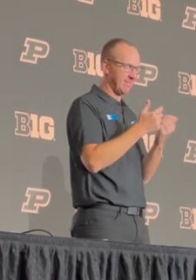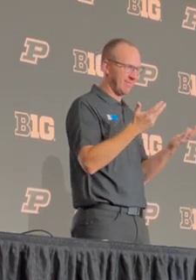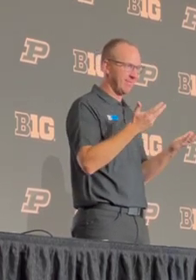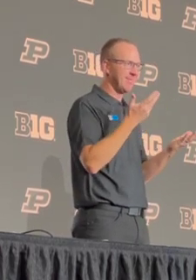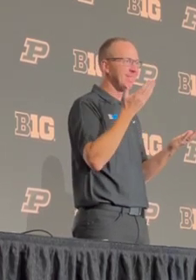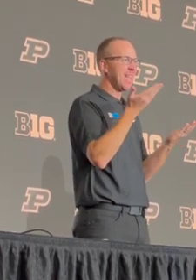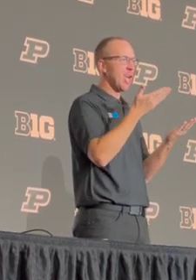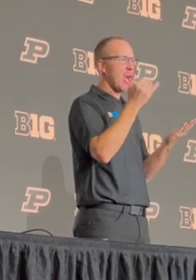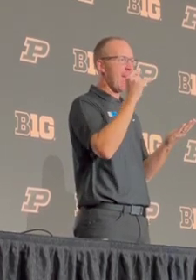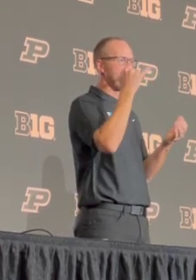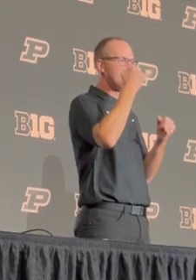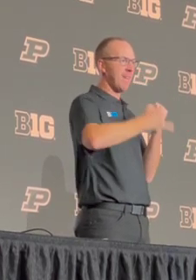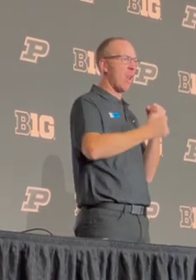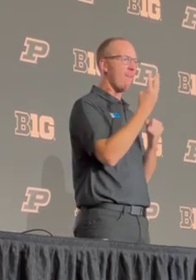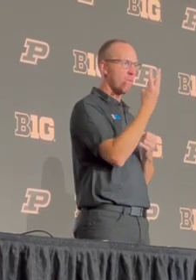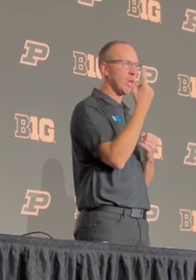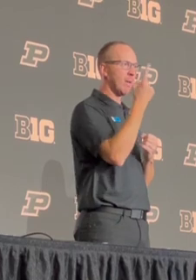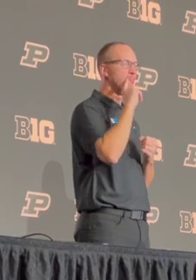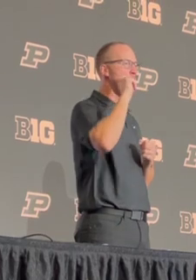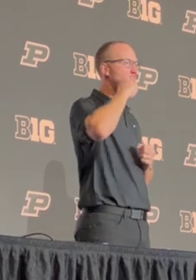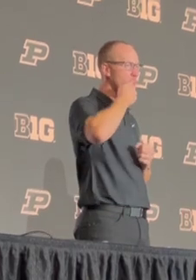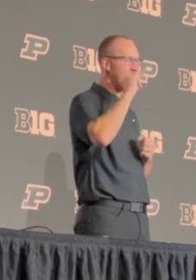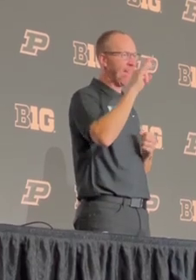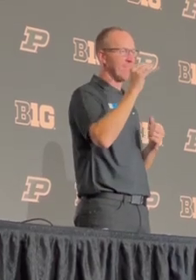was here at the Final Four, it'd be something pretty cool.